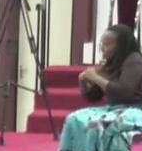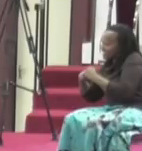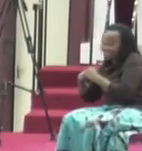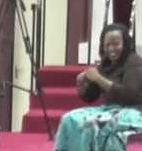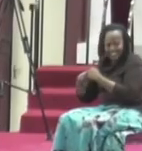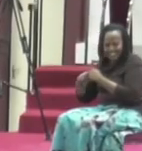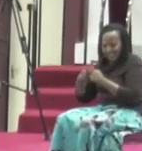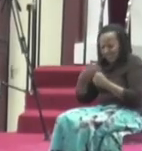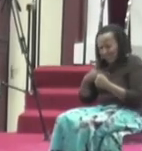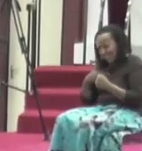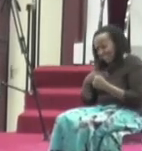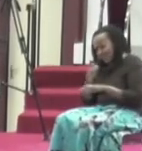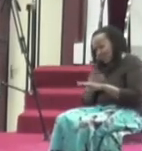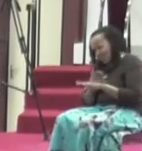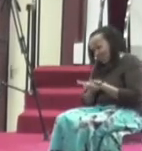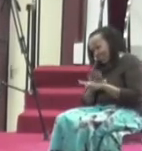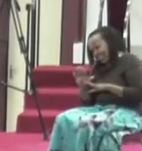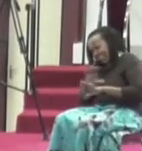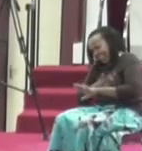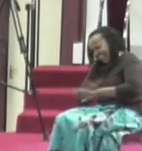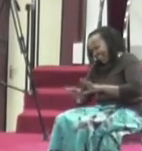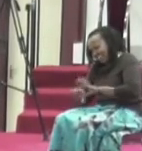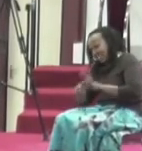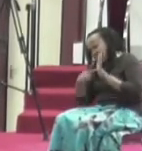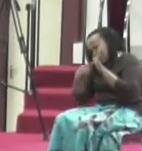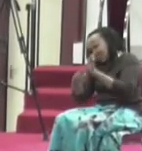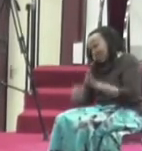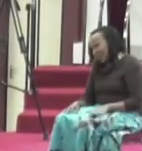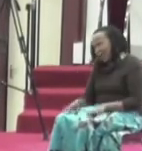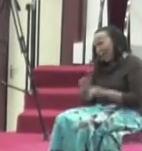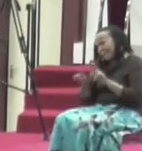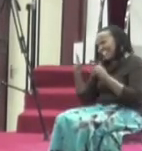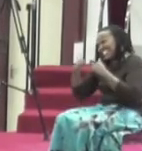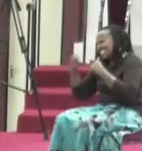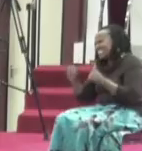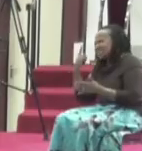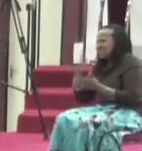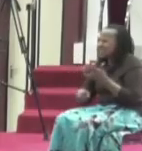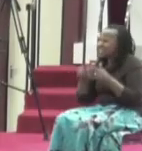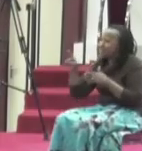way. But now that you are 60, surely what are you showing? They are withered.